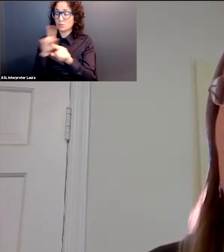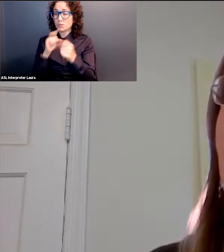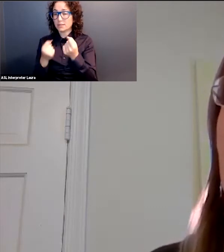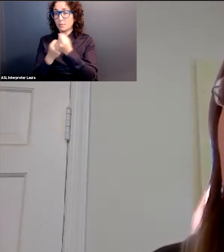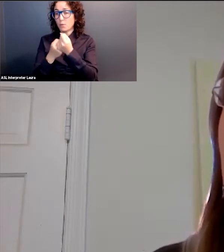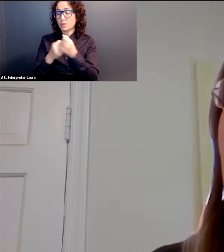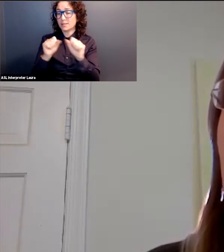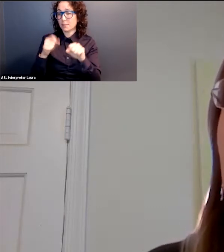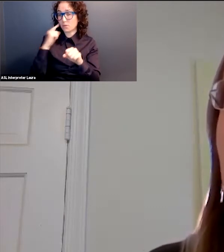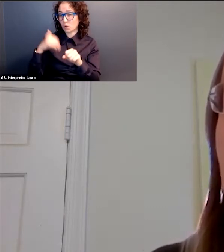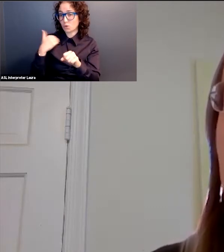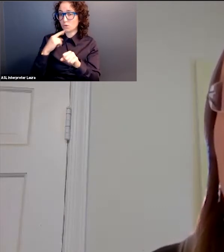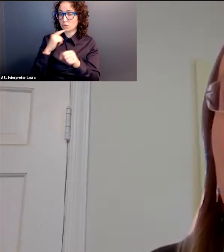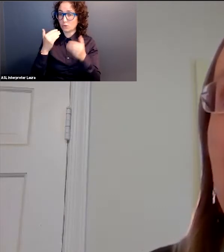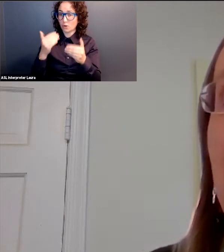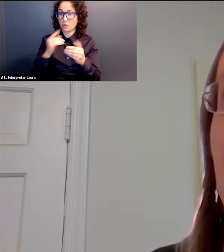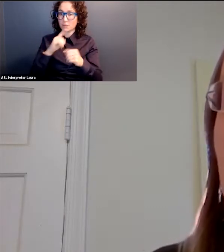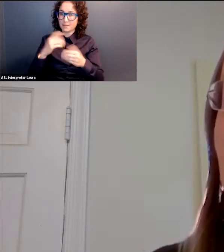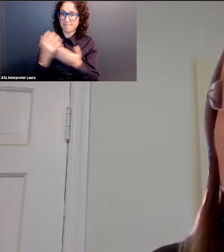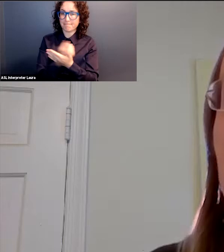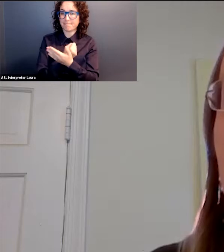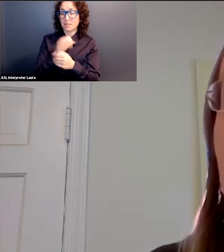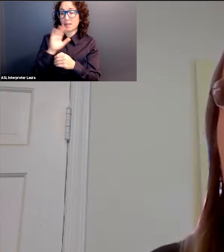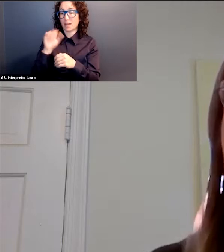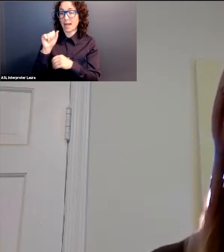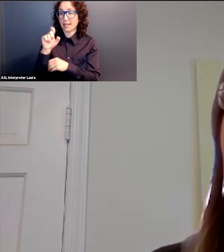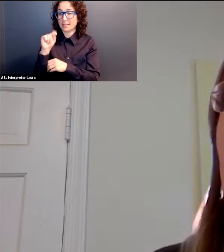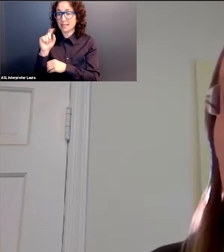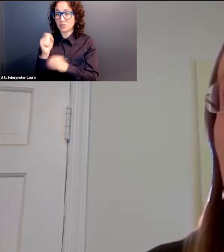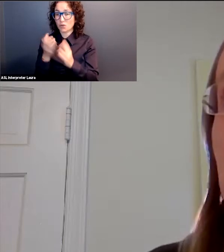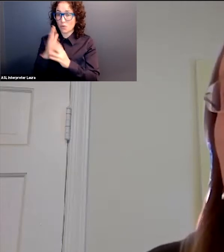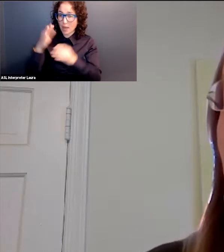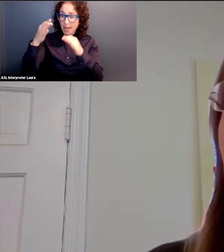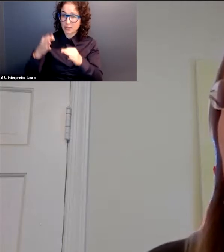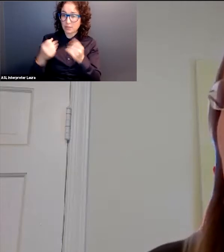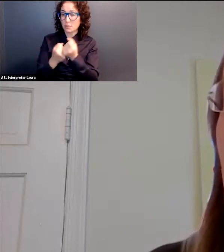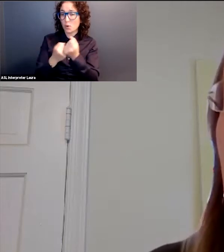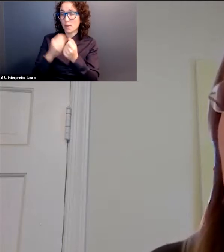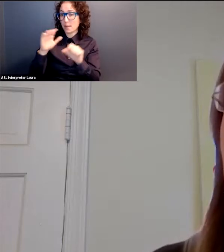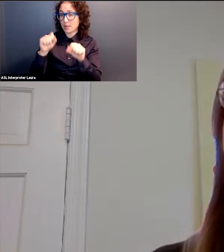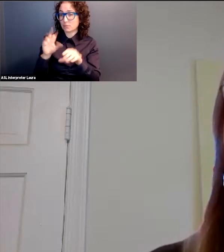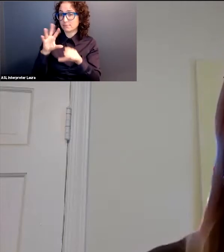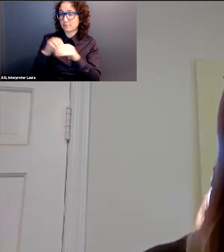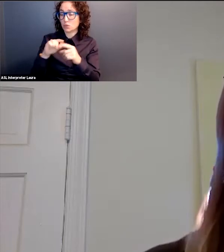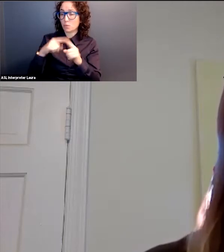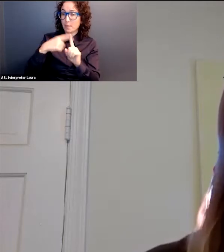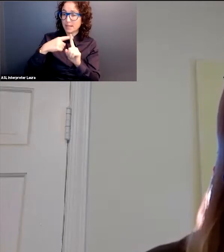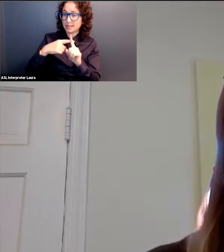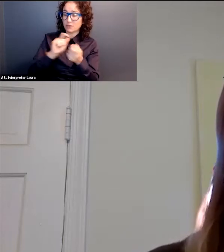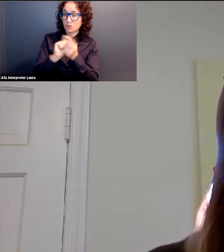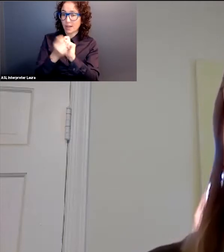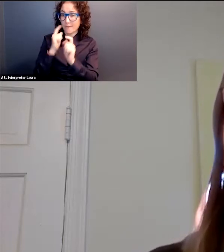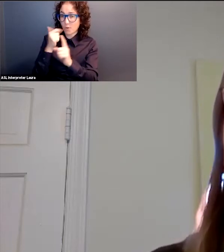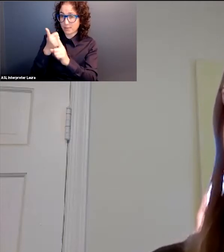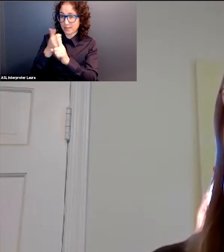leverage those assets through agency and supports their ability to contribute to positive change for